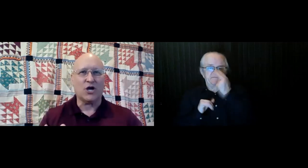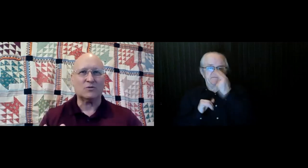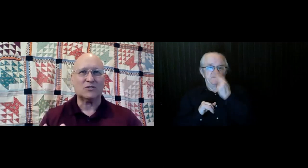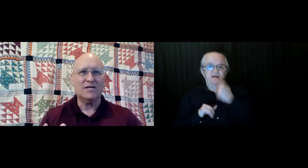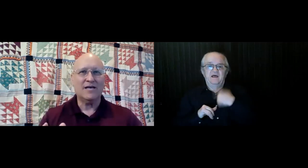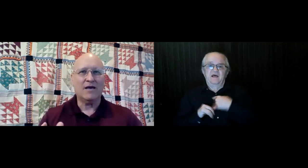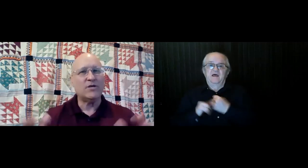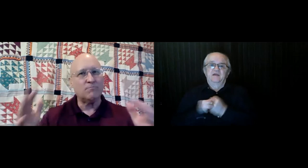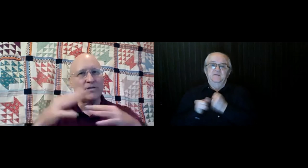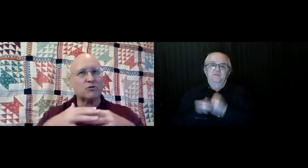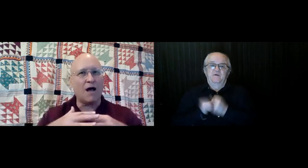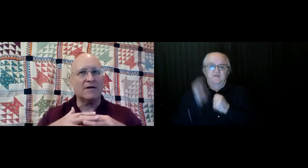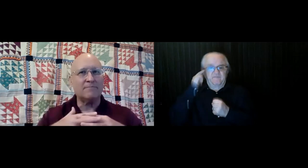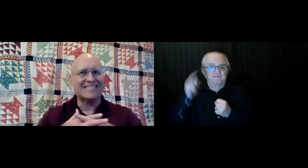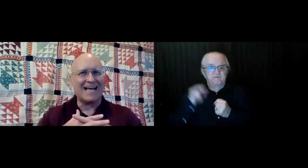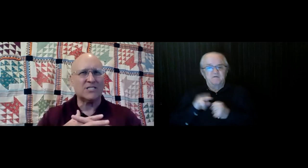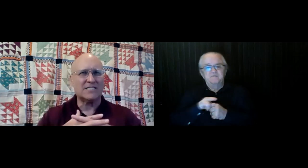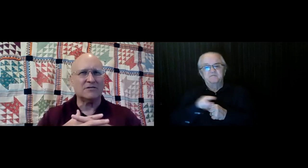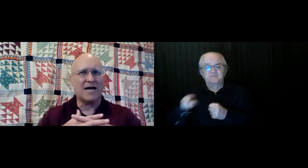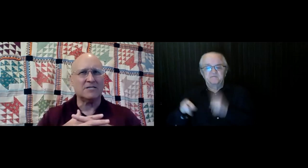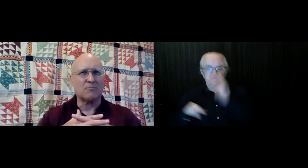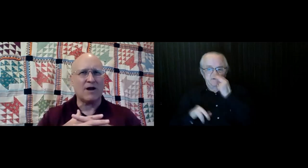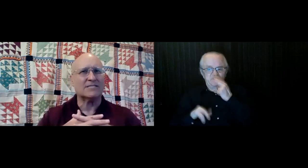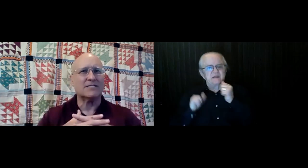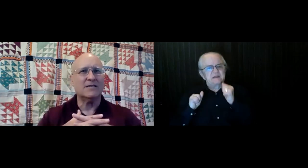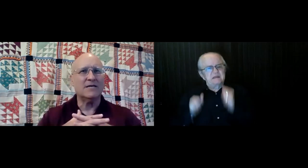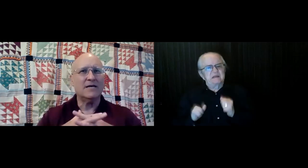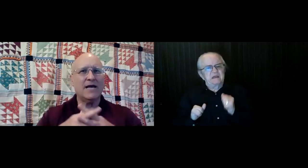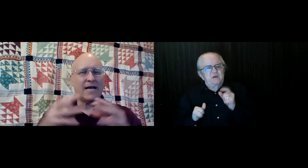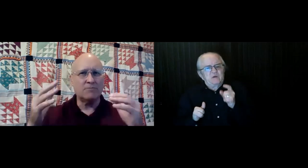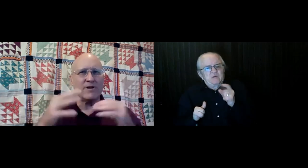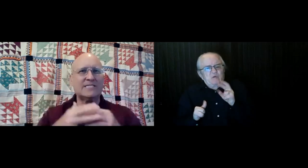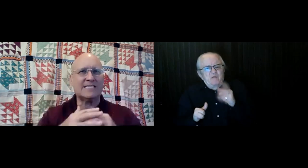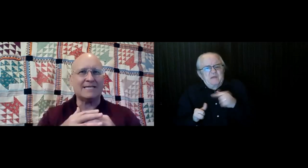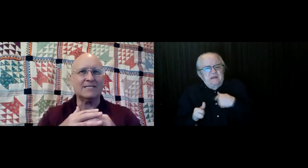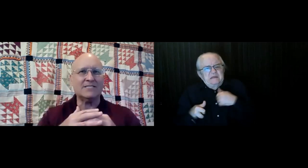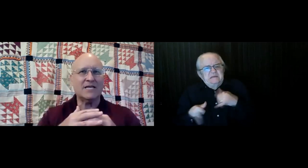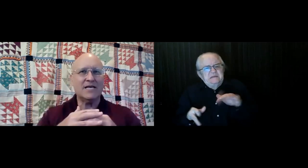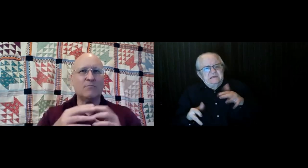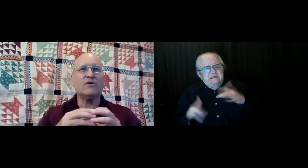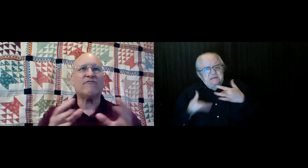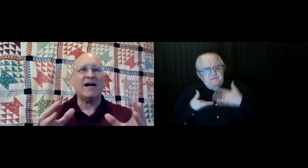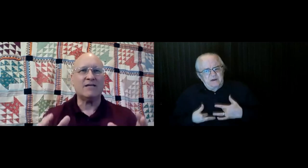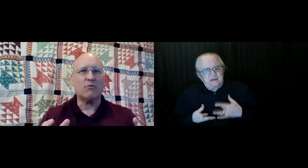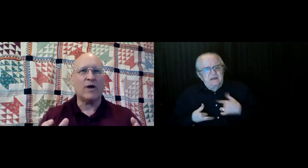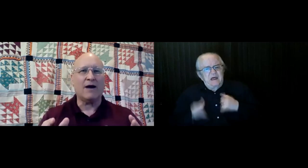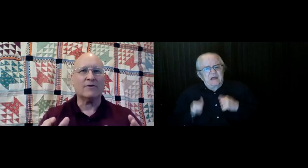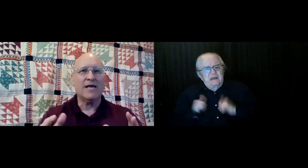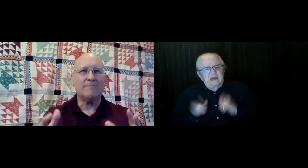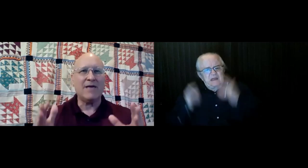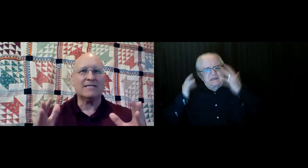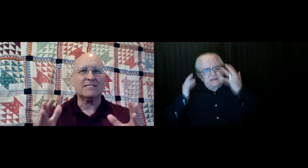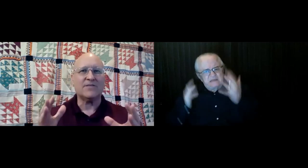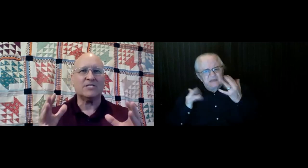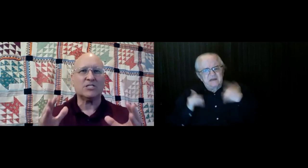in the shows. And we could bring drama because I was still kind of depressed. And I could bring sadness and we could find our way out